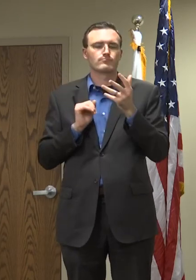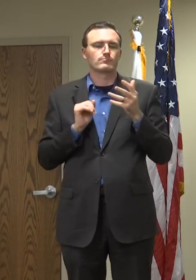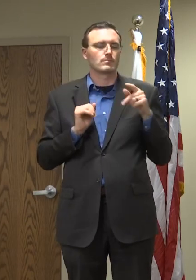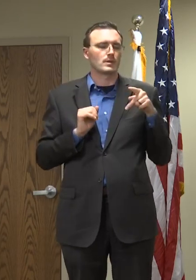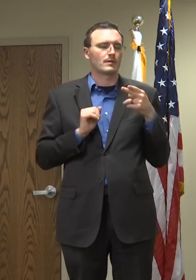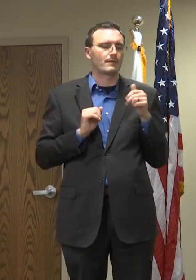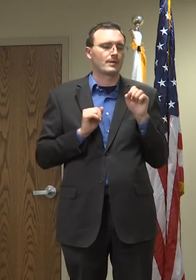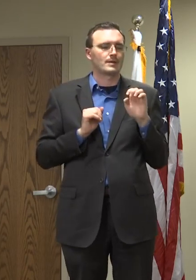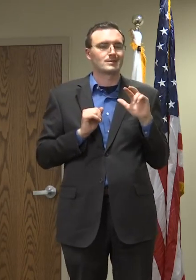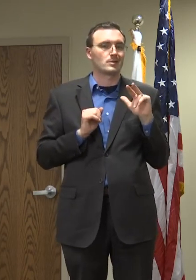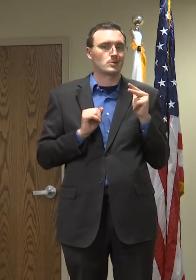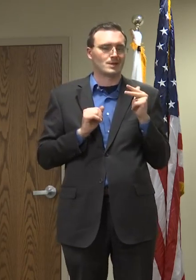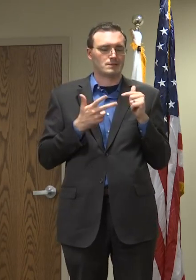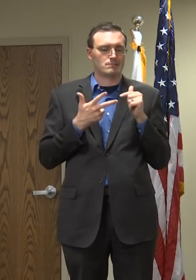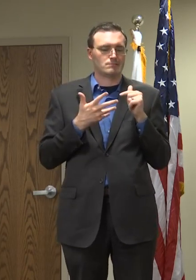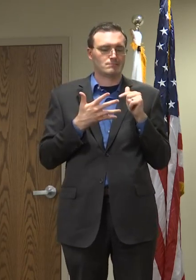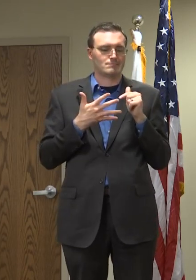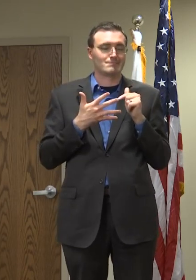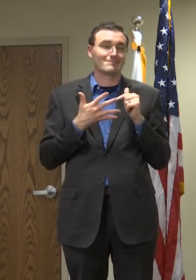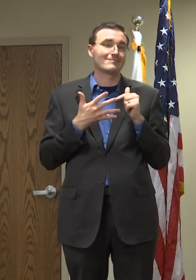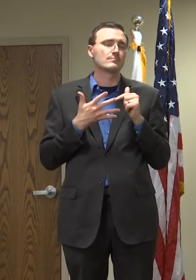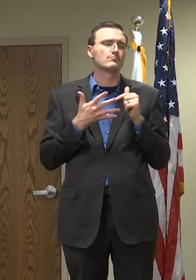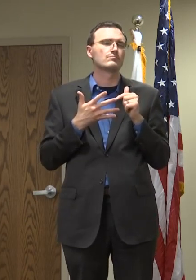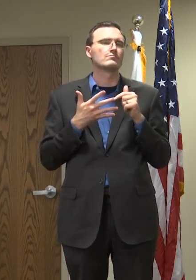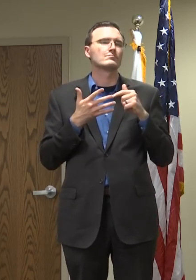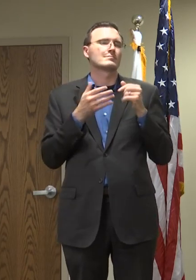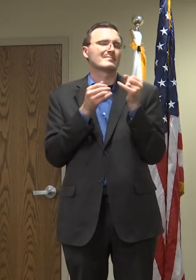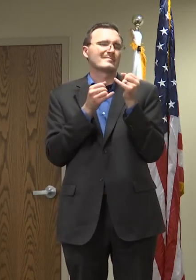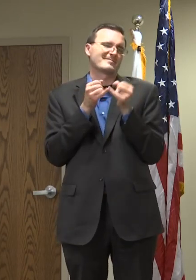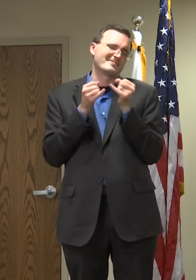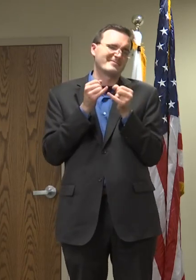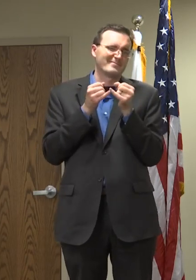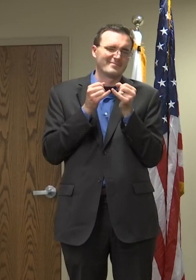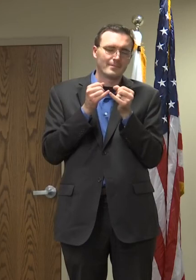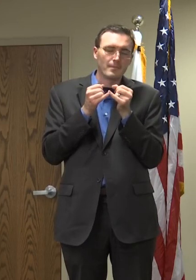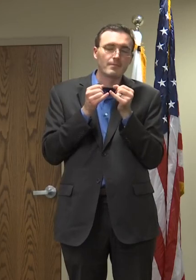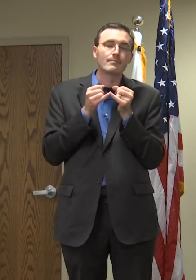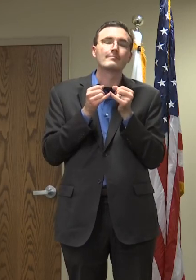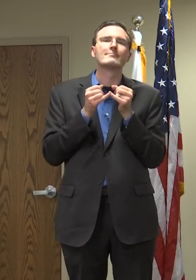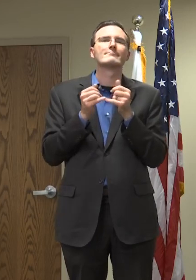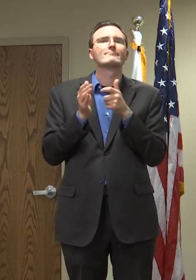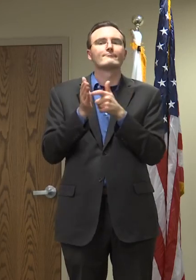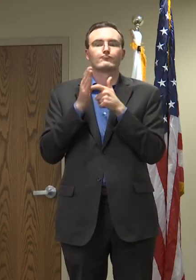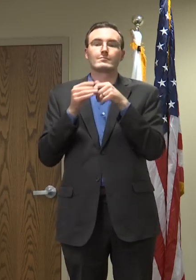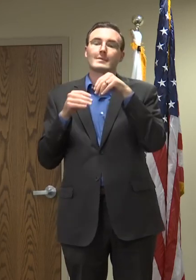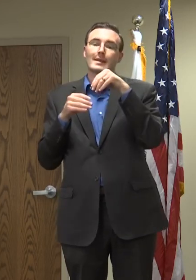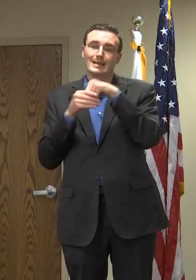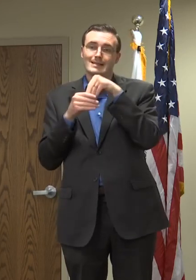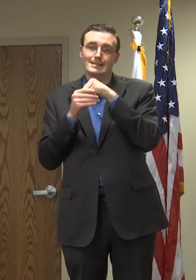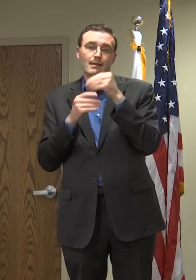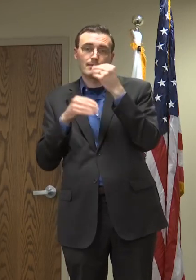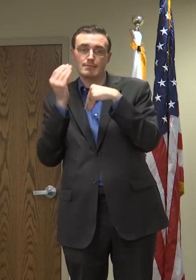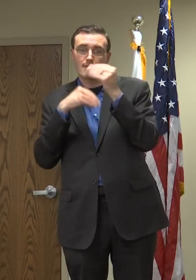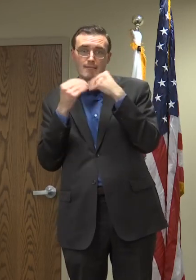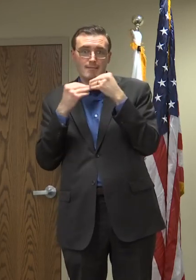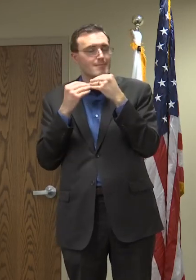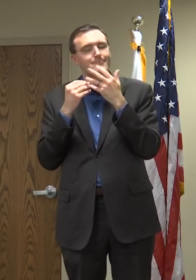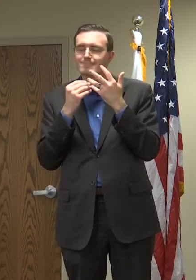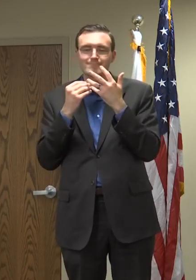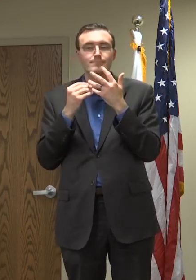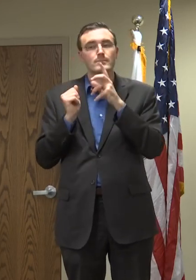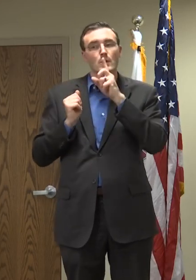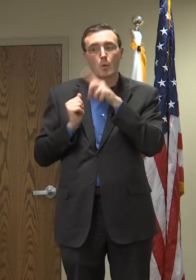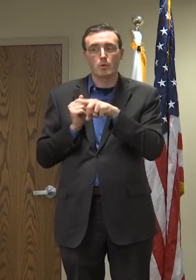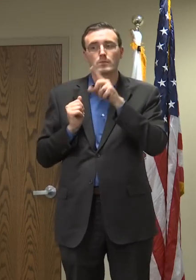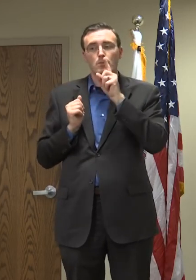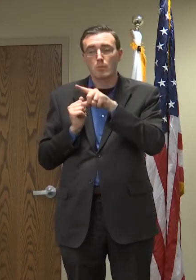of phase 3, that were not compliant with the DCO guidance regarding restricting indoor dining and have been reported on multiple occasions to have